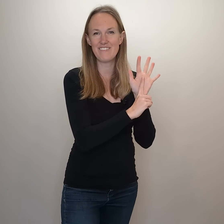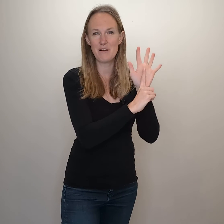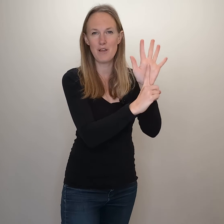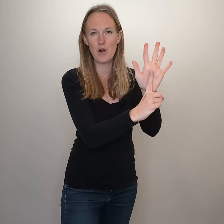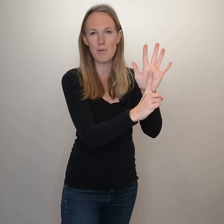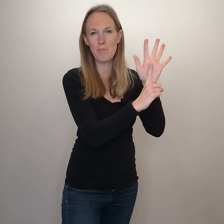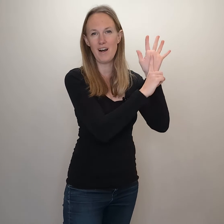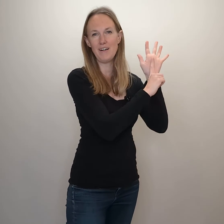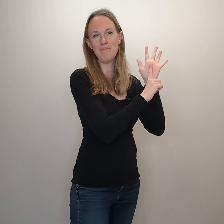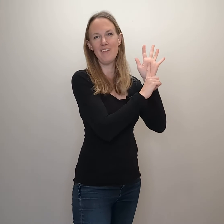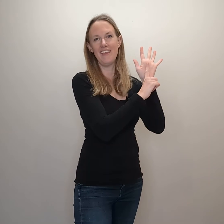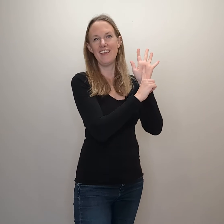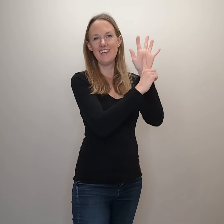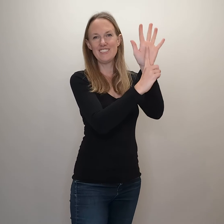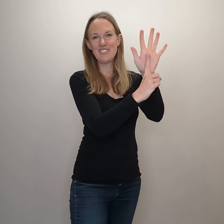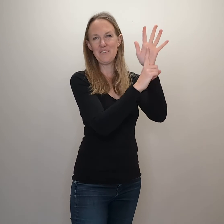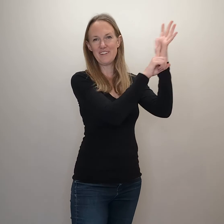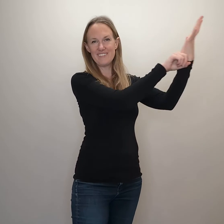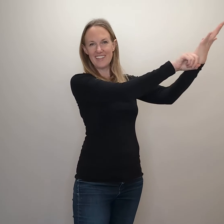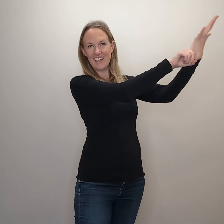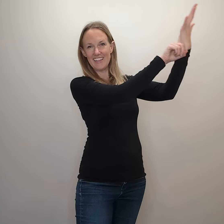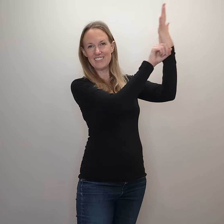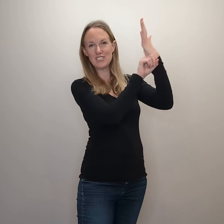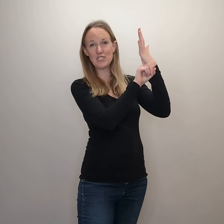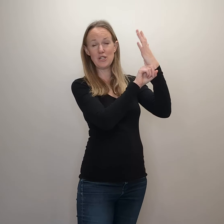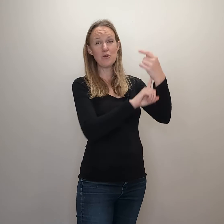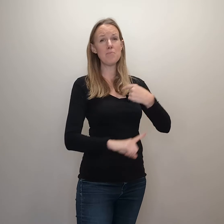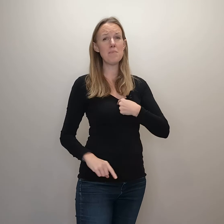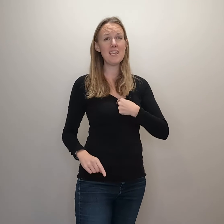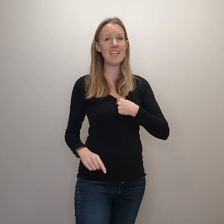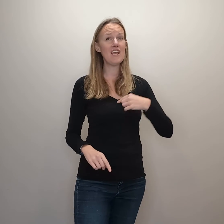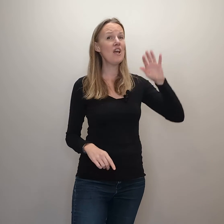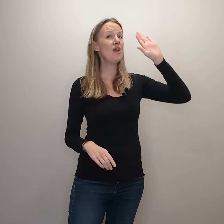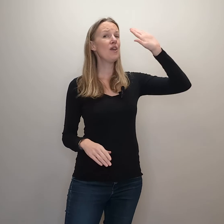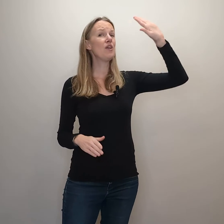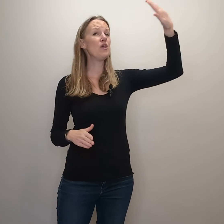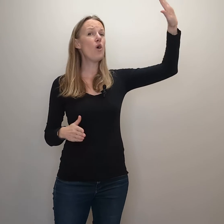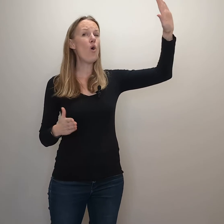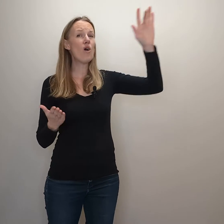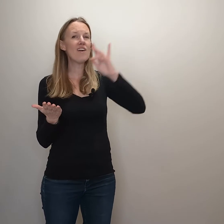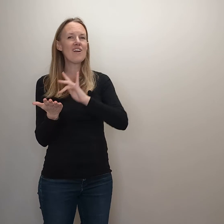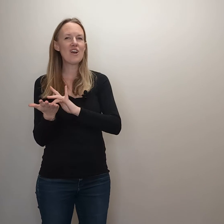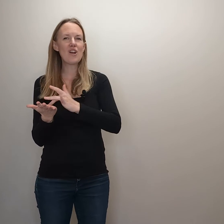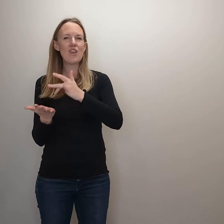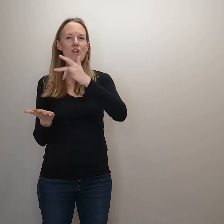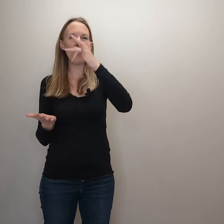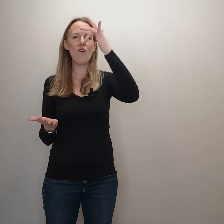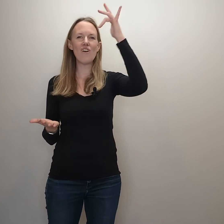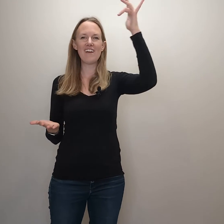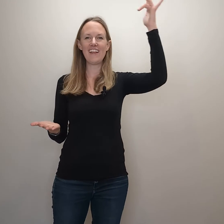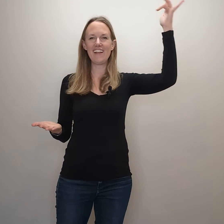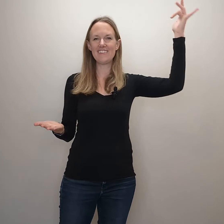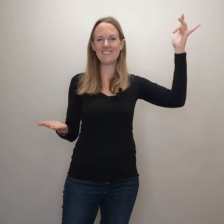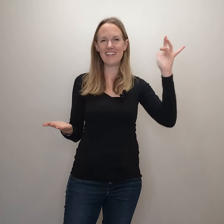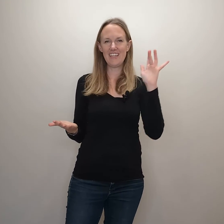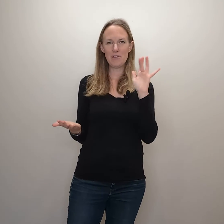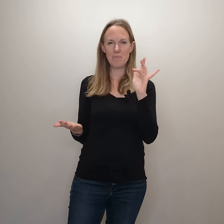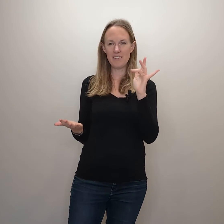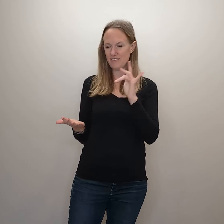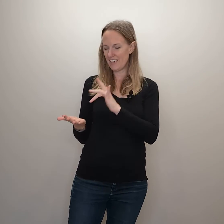front of my open palm. Showed. Okay? Showed me your glory. Okay? Your middle